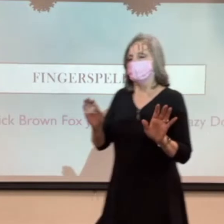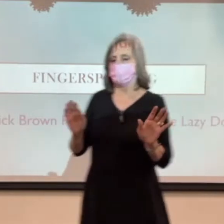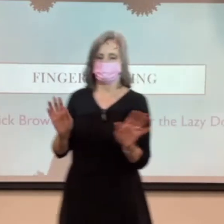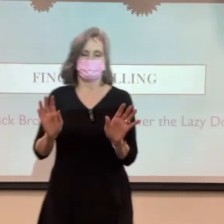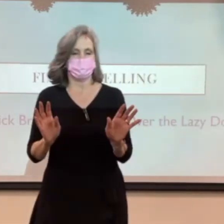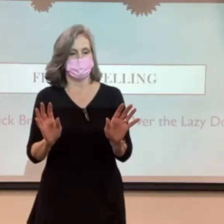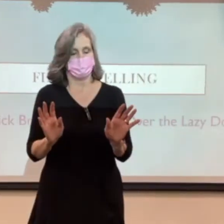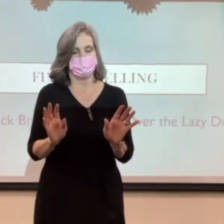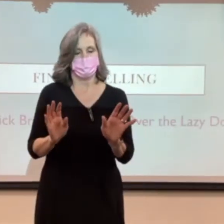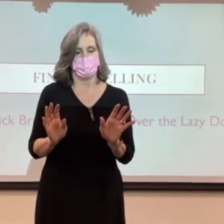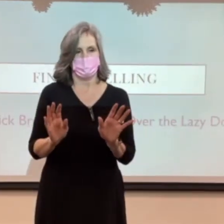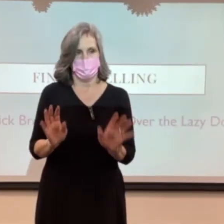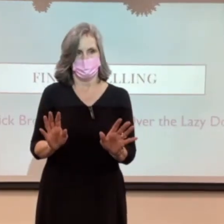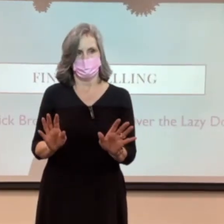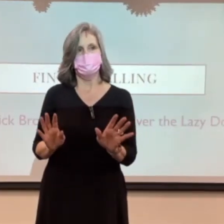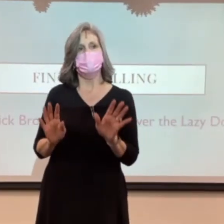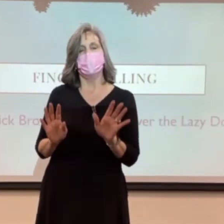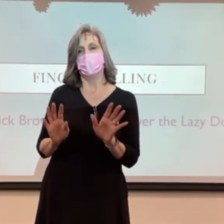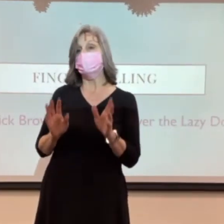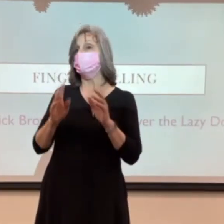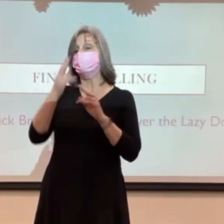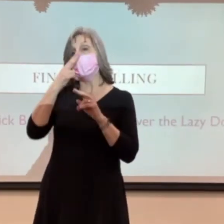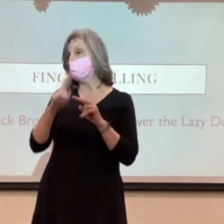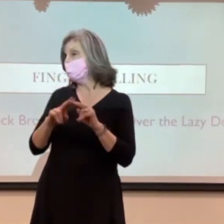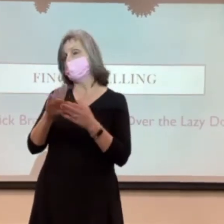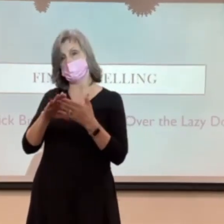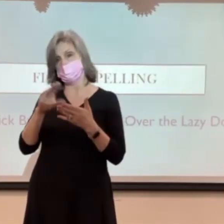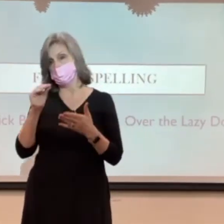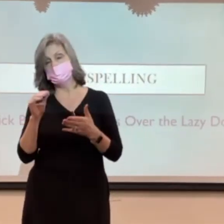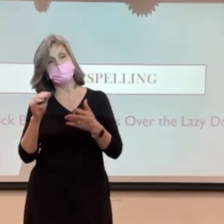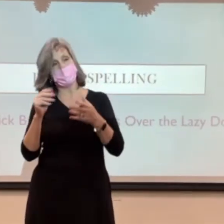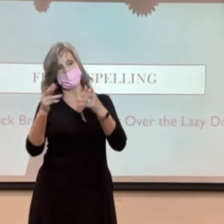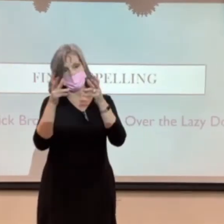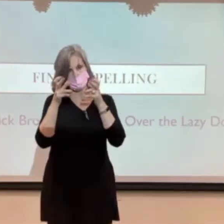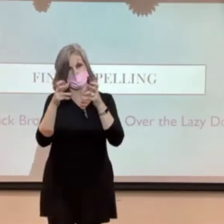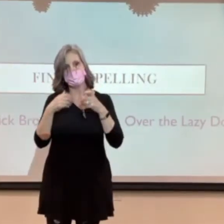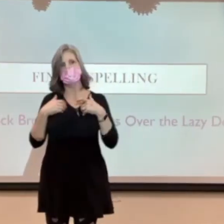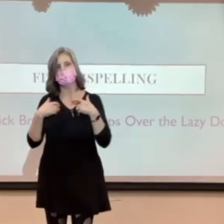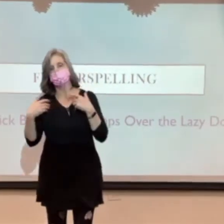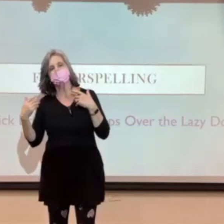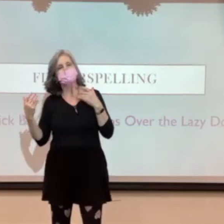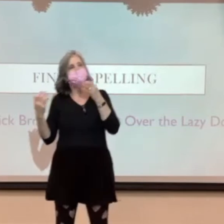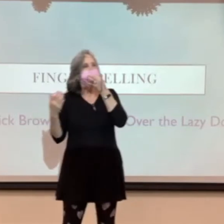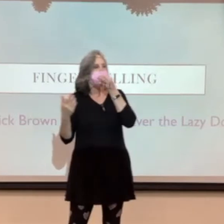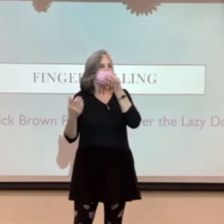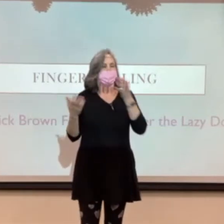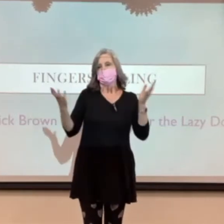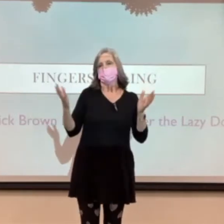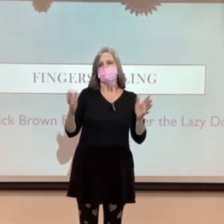What else could I share with you about the language? It's fun to learn. It's very visual, and it's I don't know,